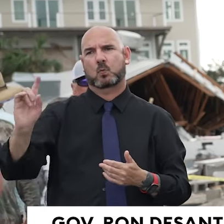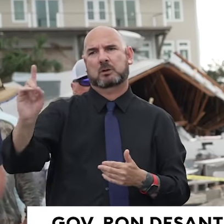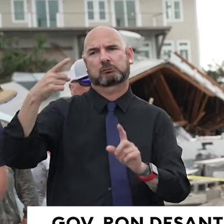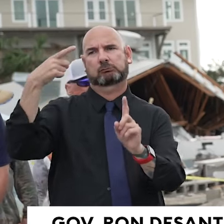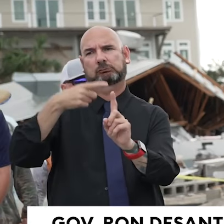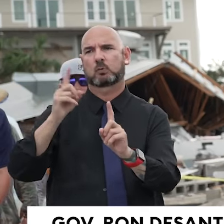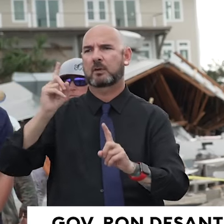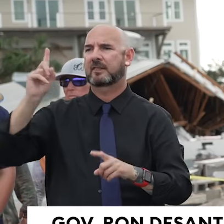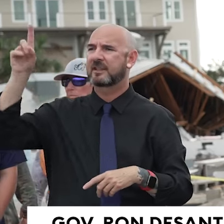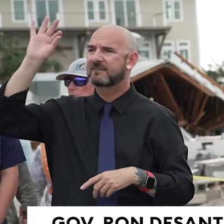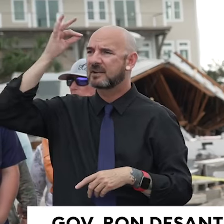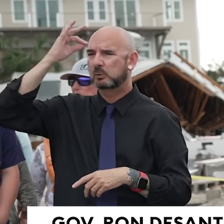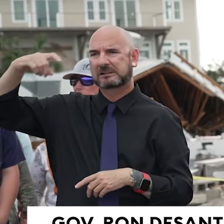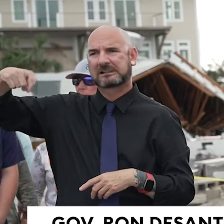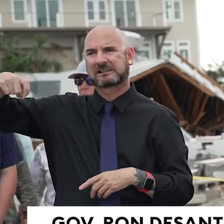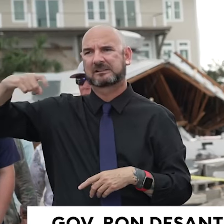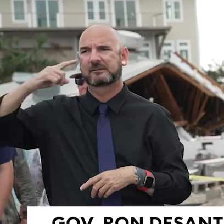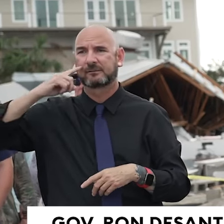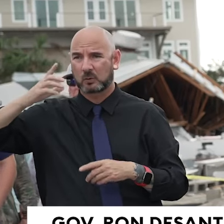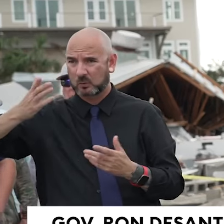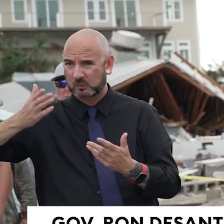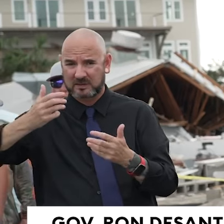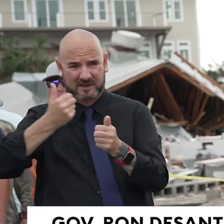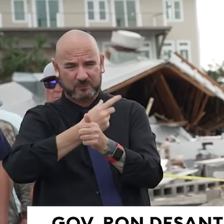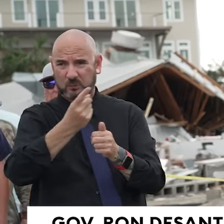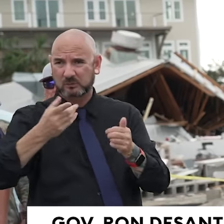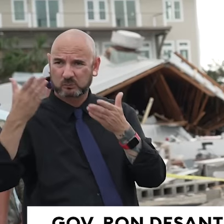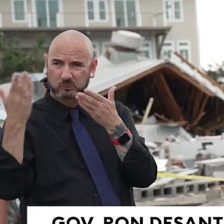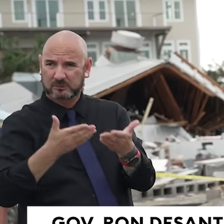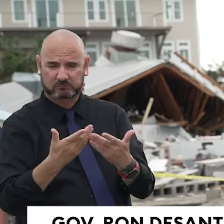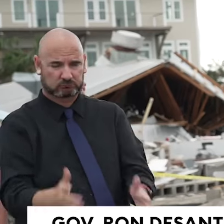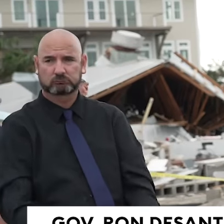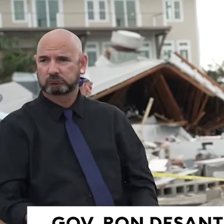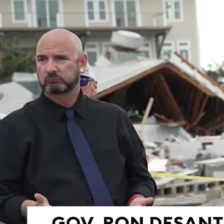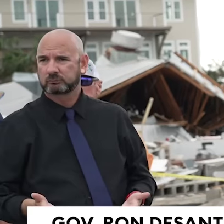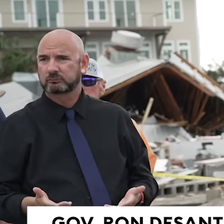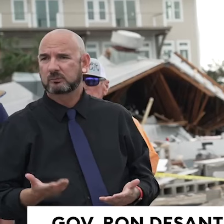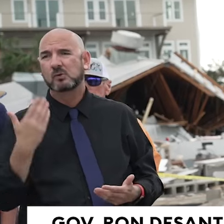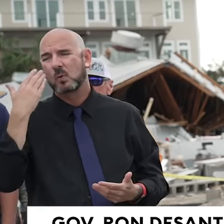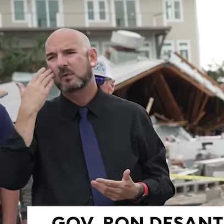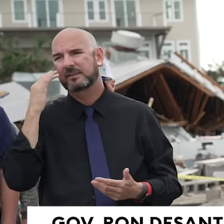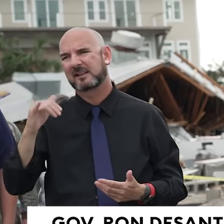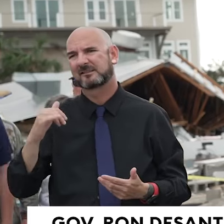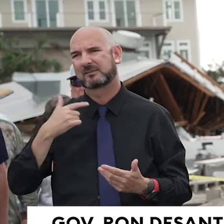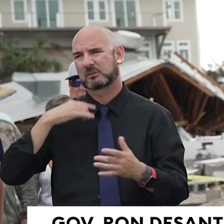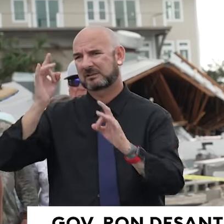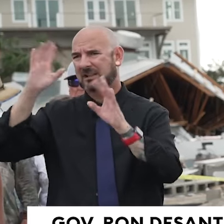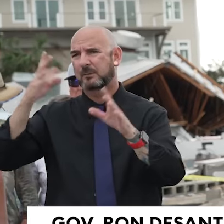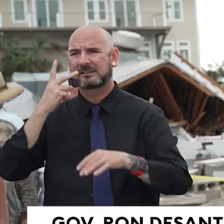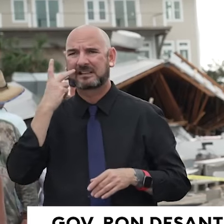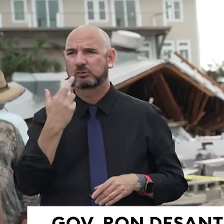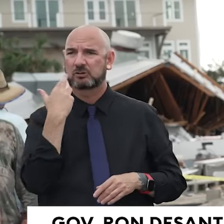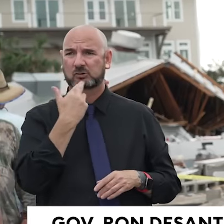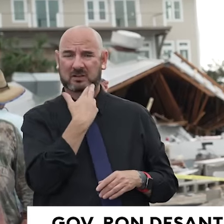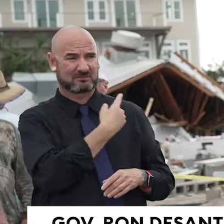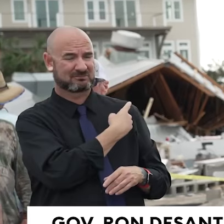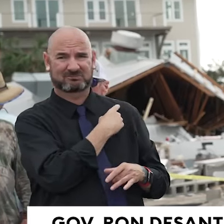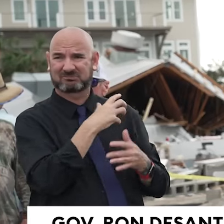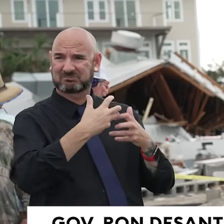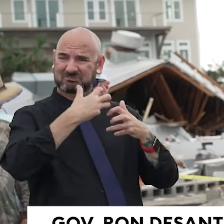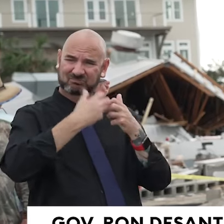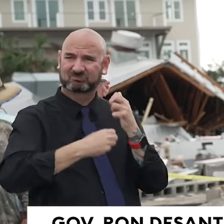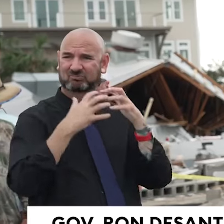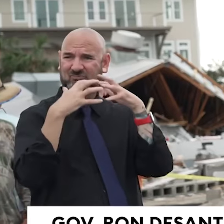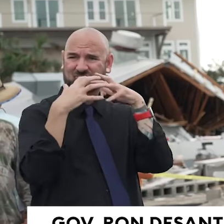sure everybody is brought to safety. I mean, as bad as it is to see a restaurant hammered or see